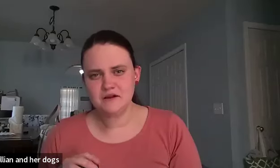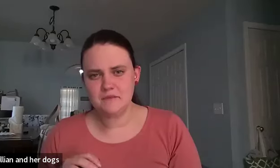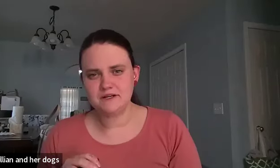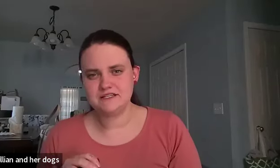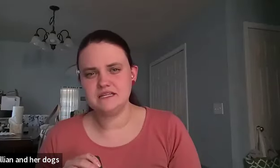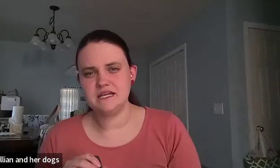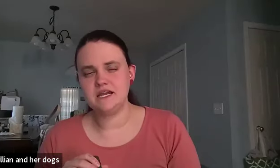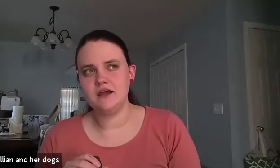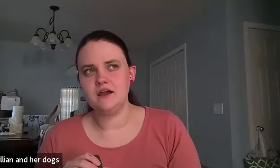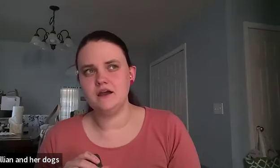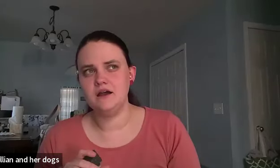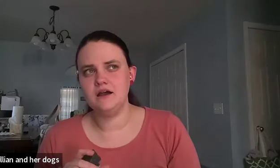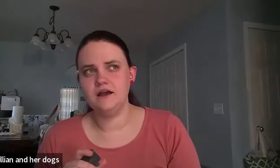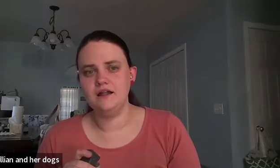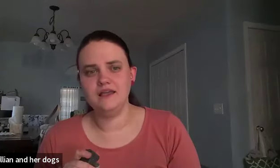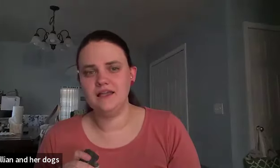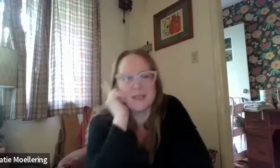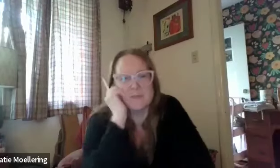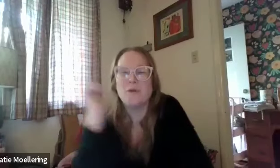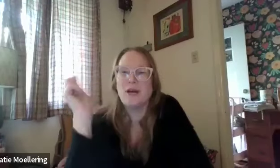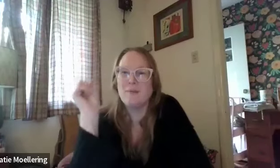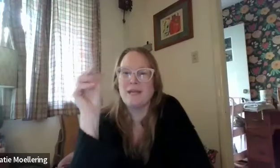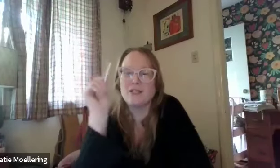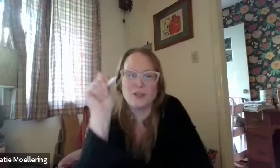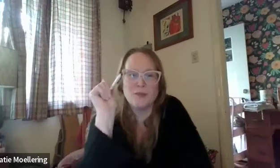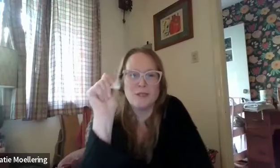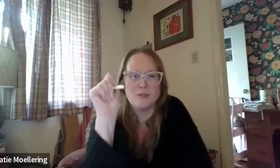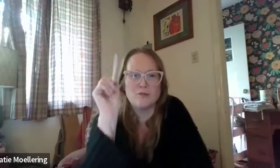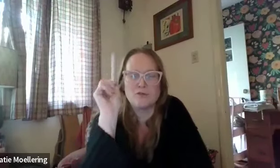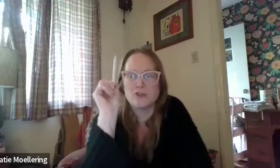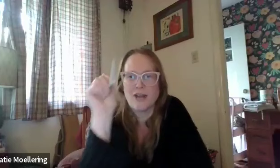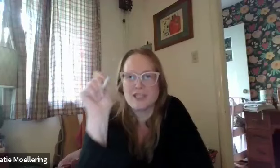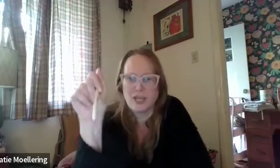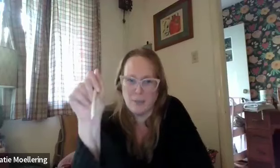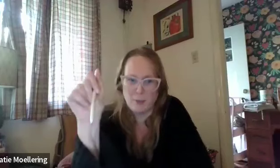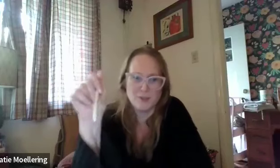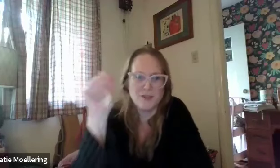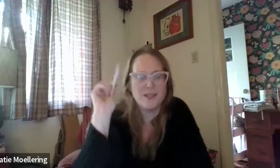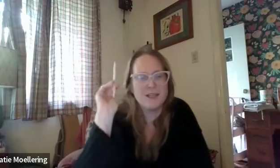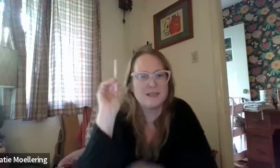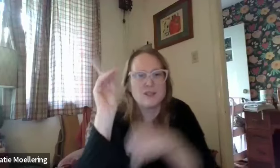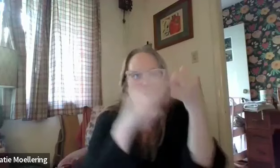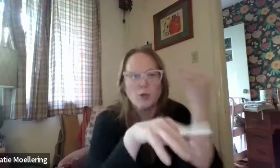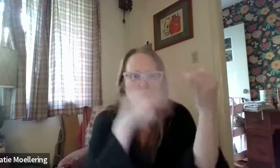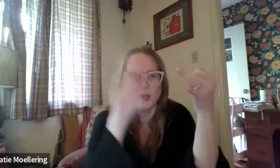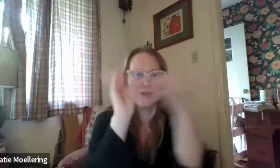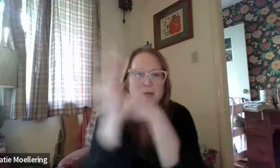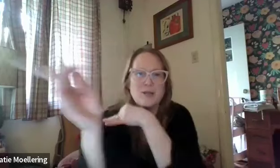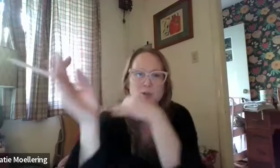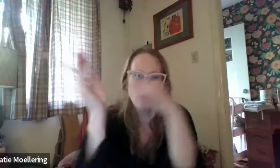trying to remember because I was I like, don't recognize, and it surprises me. We ought to make sure that we do trash animals, the squirrels, the